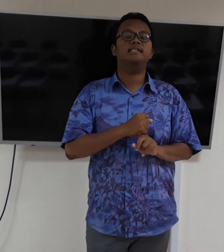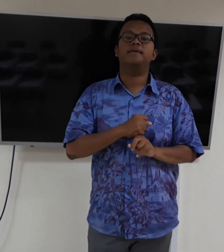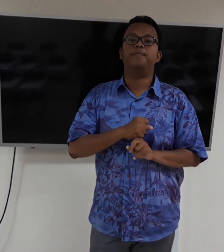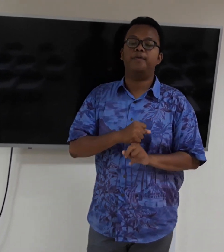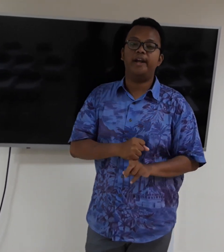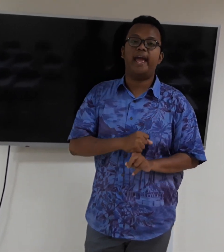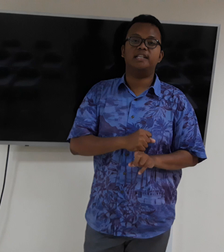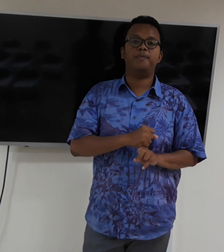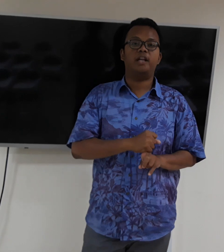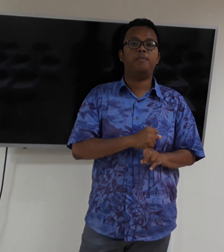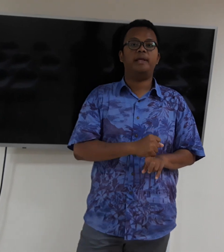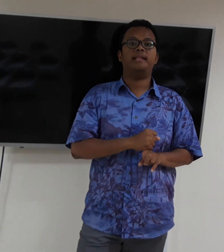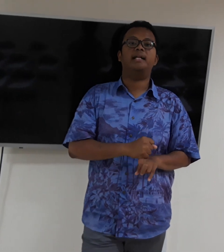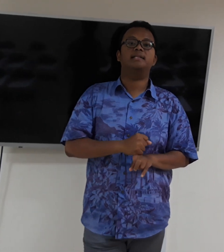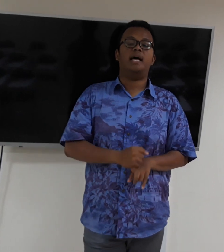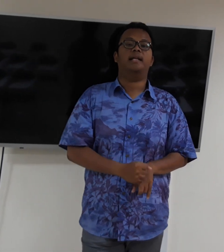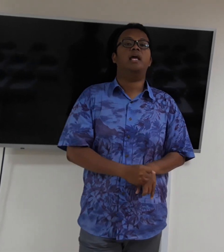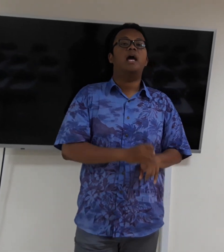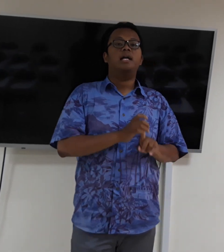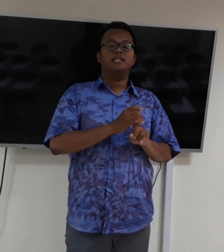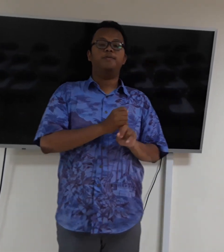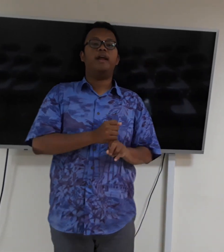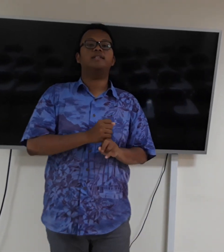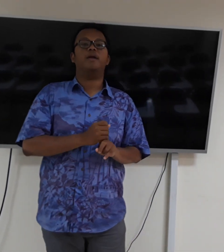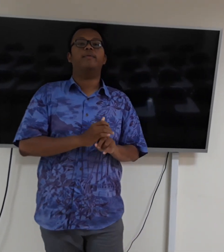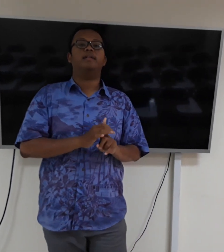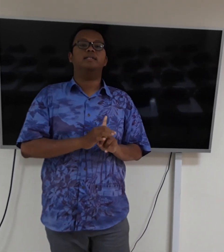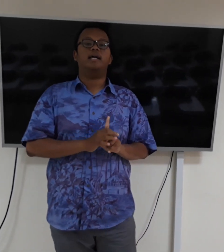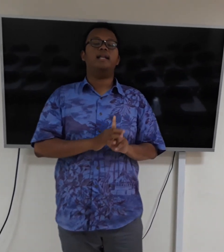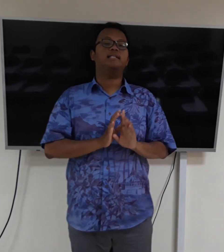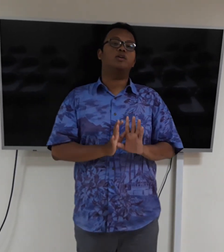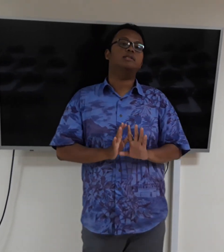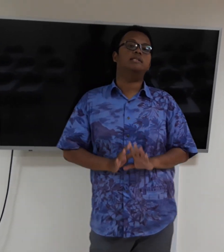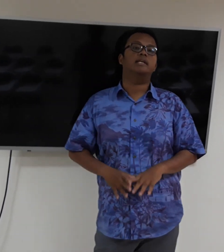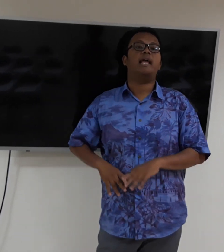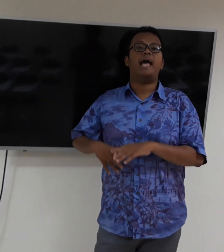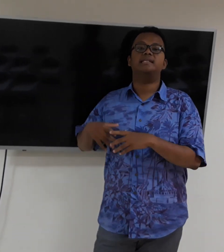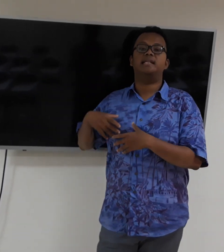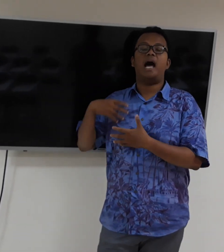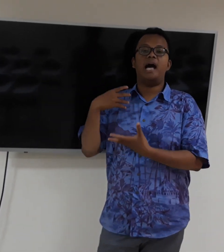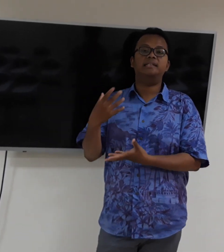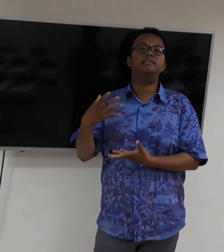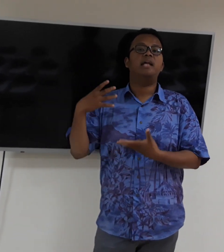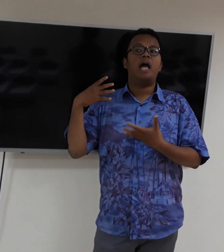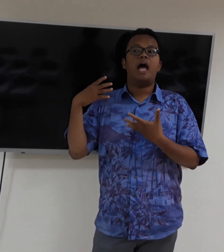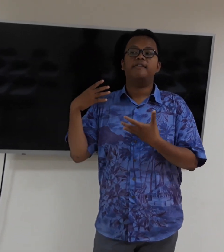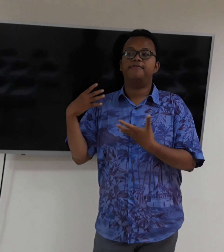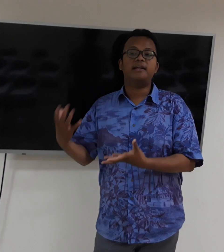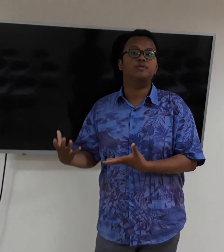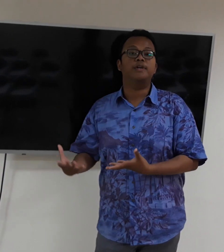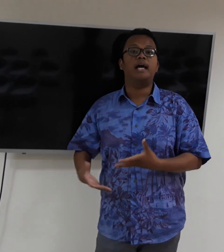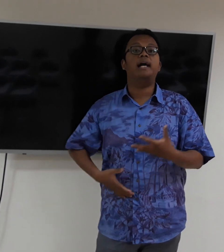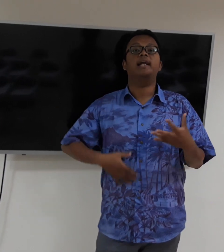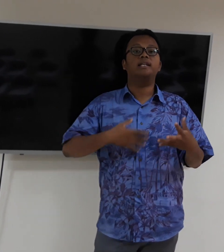the pre-experimental design. This pre-experimental design is considered as the unfactual and